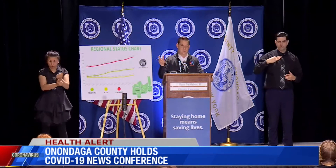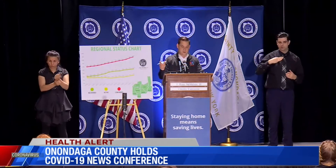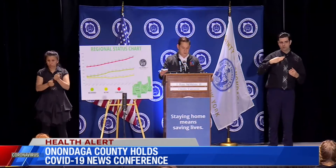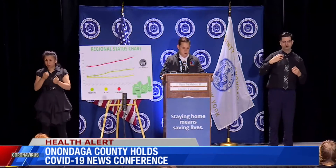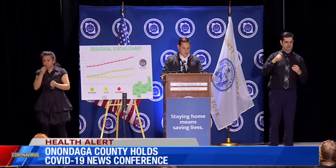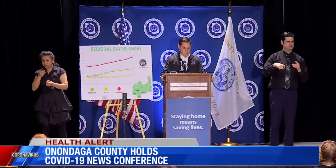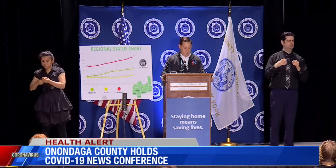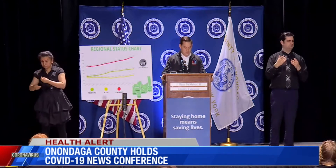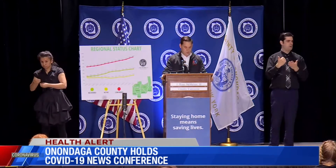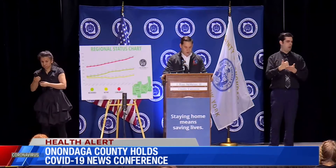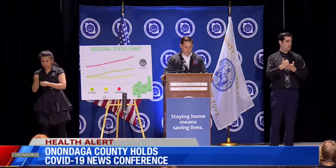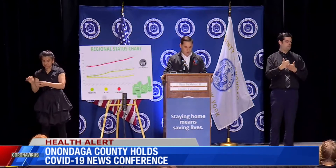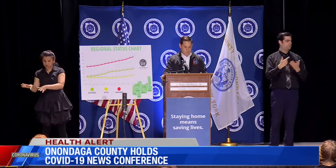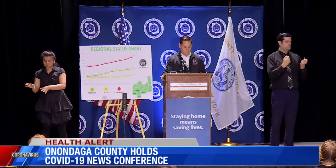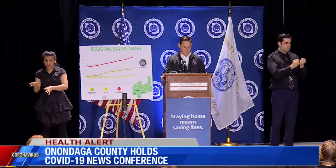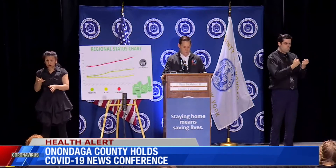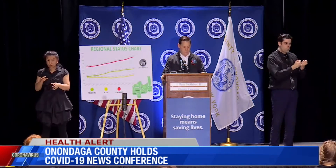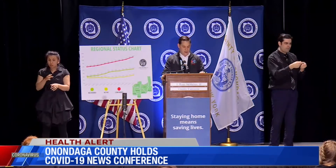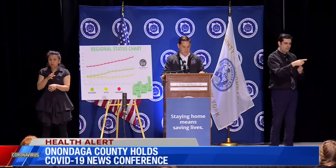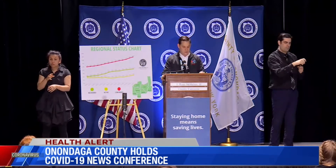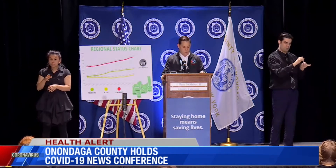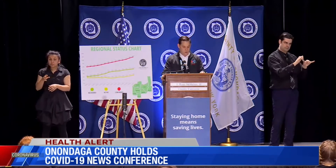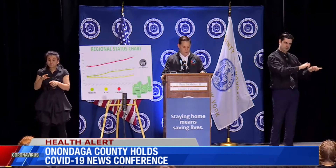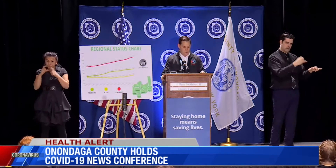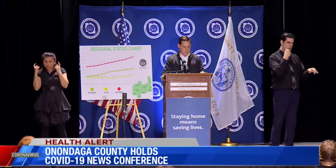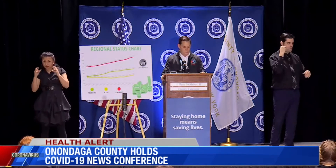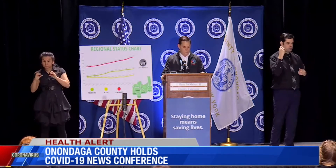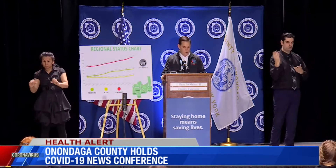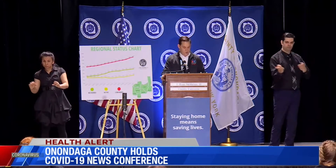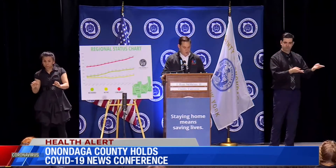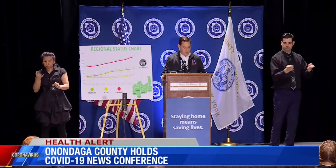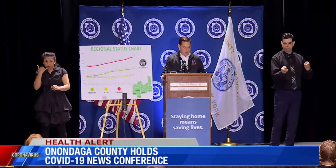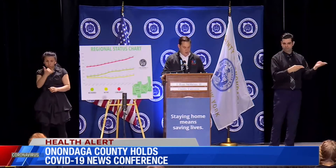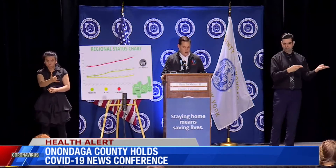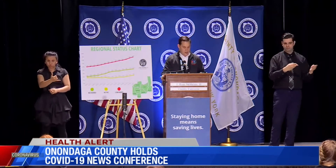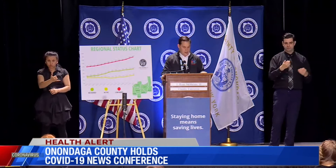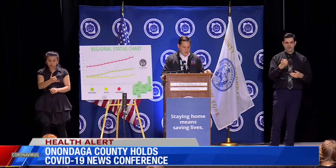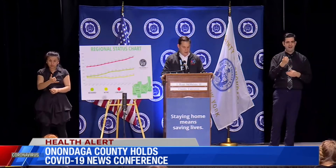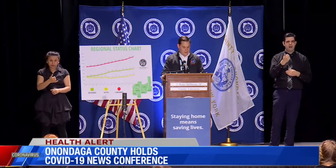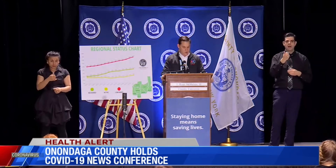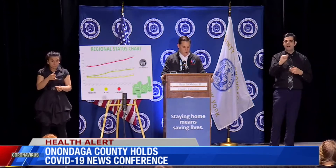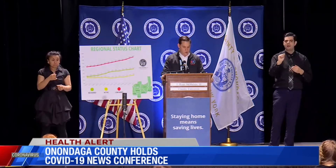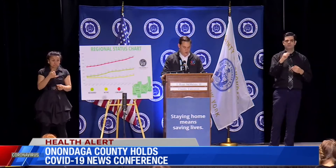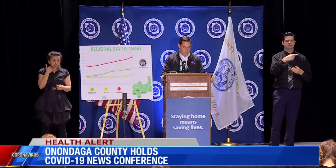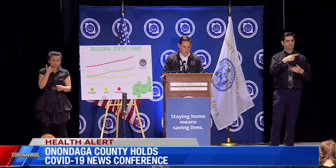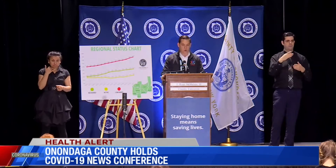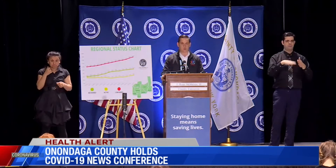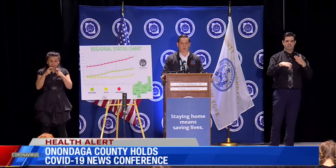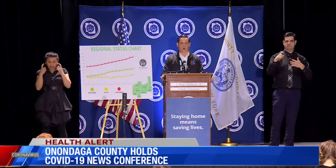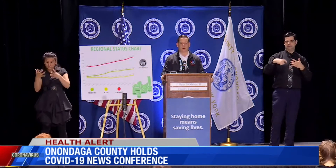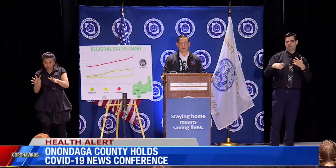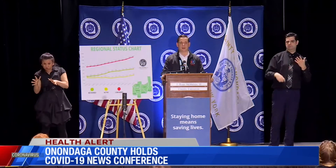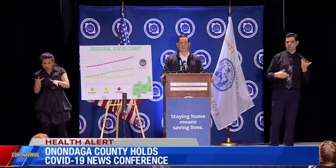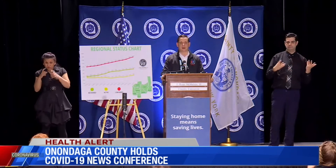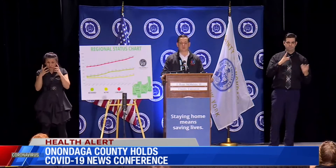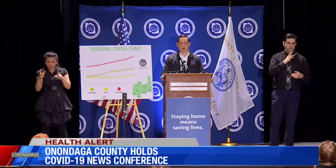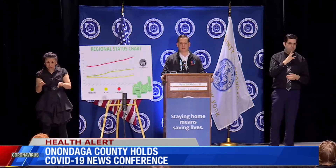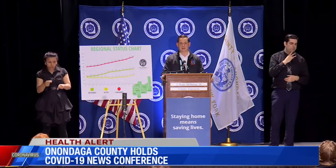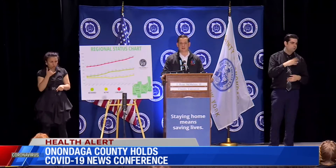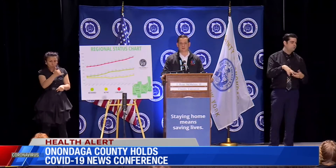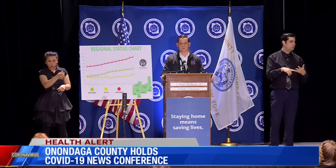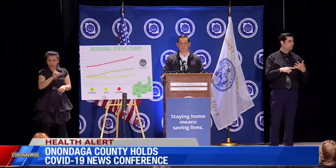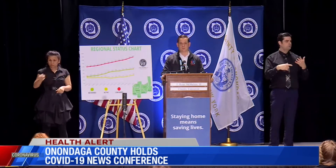mask requests. So we're filling the gaps where we need to. Again, social and emotional support, key